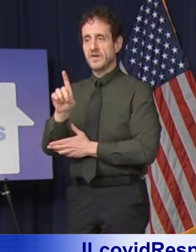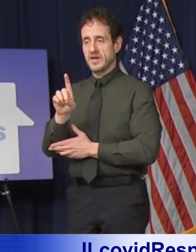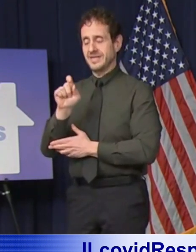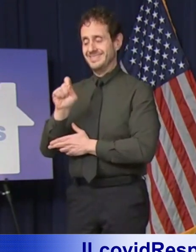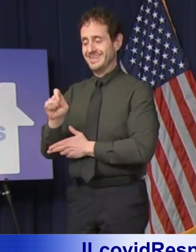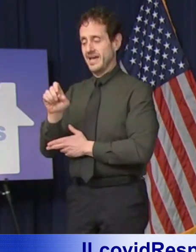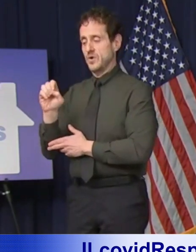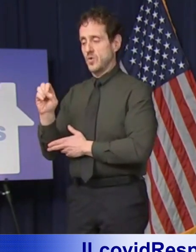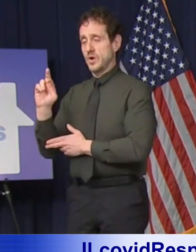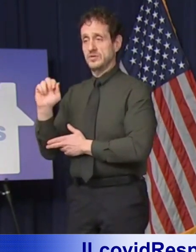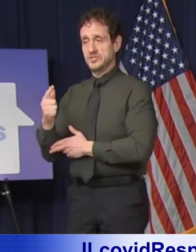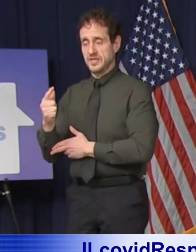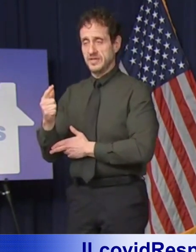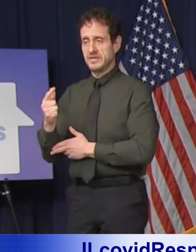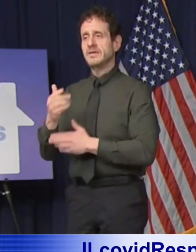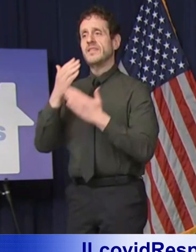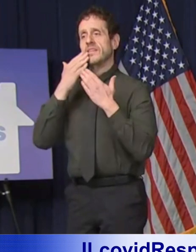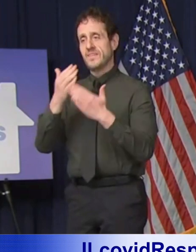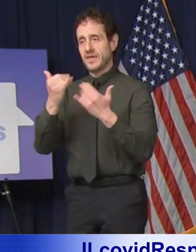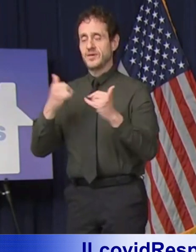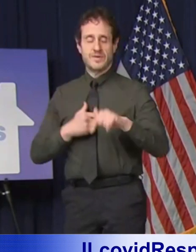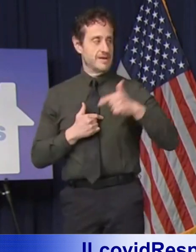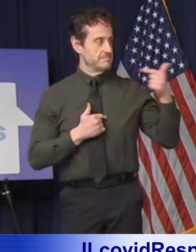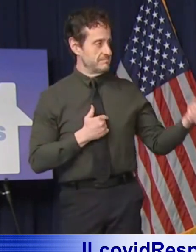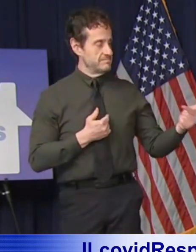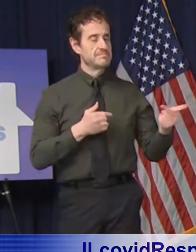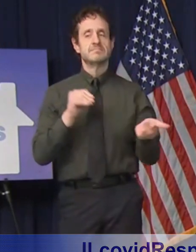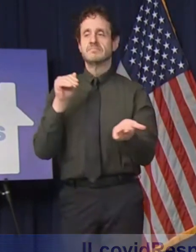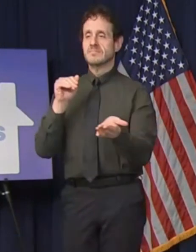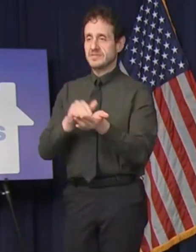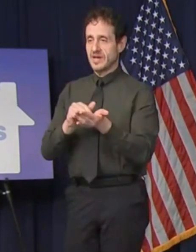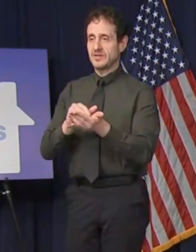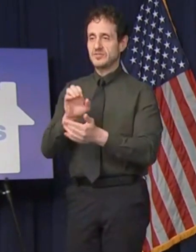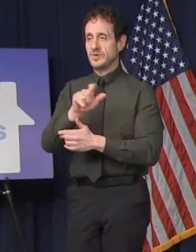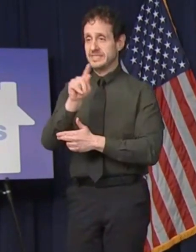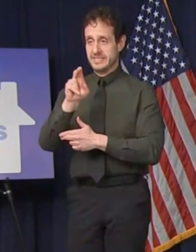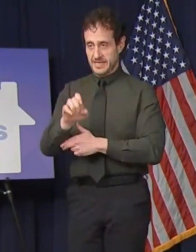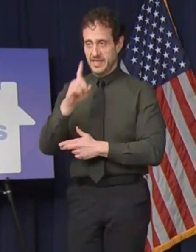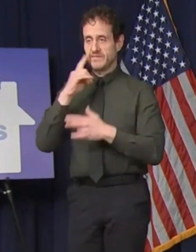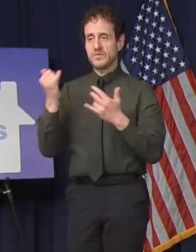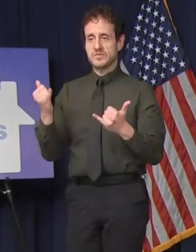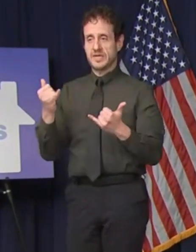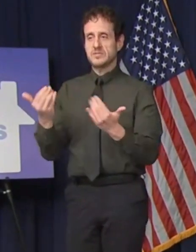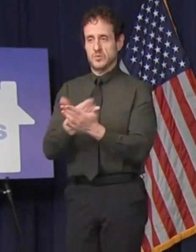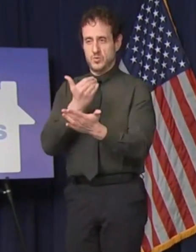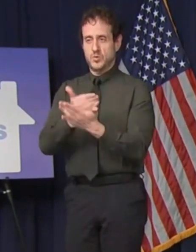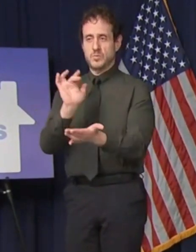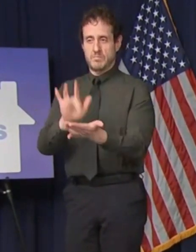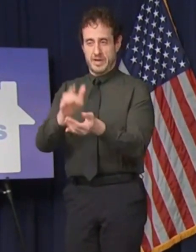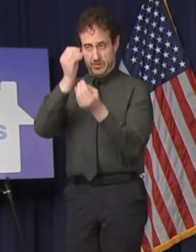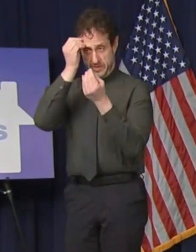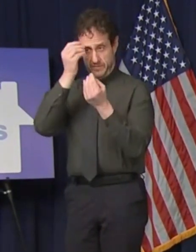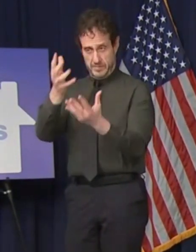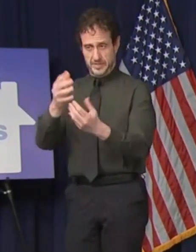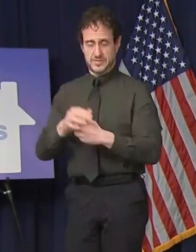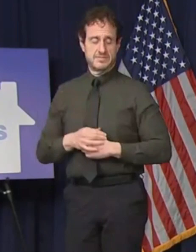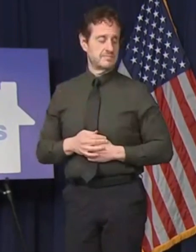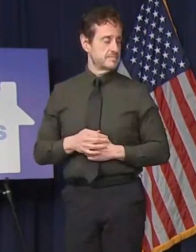ilcovidresponsefund.org. So thank you, and now I'd like to turn it over to Dr. Ngozi Ezike for today's medical update. Doctor? Thank